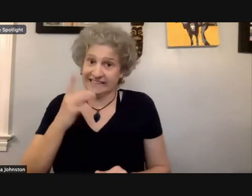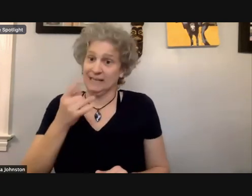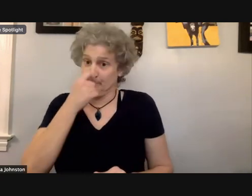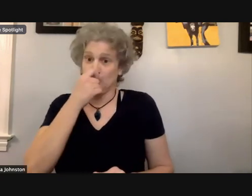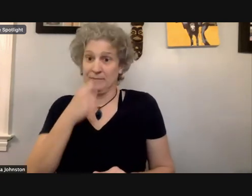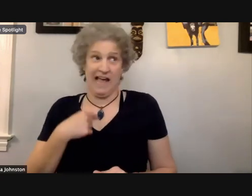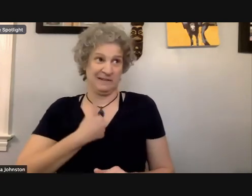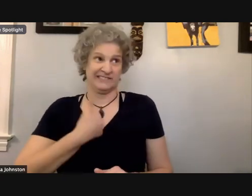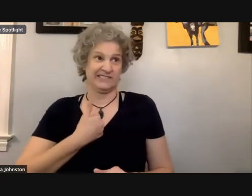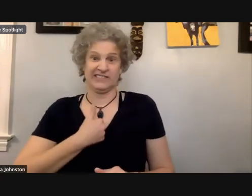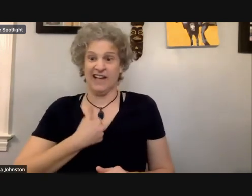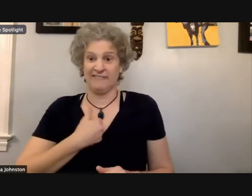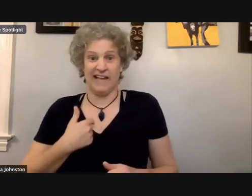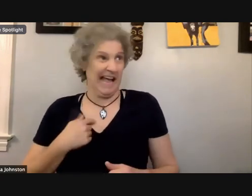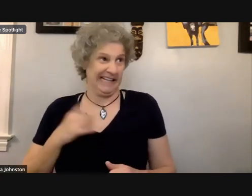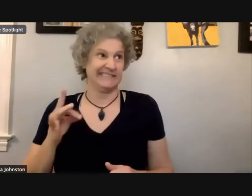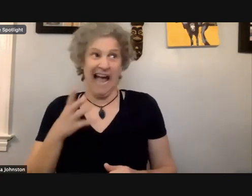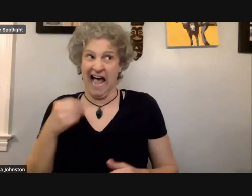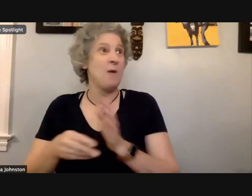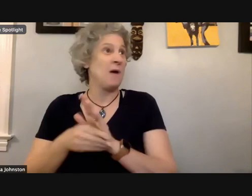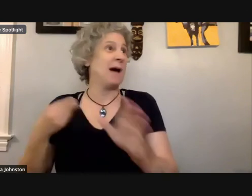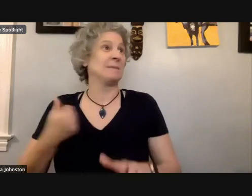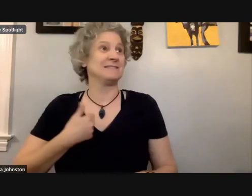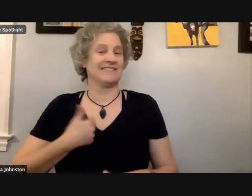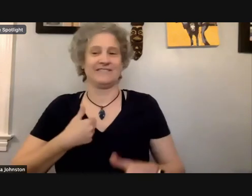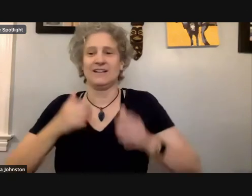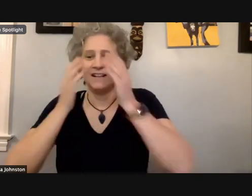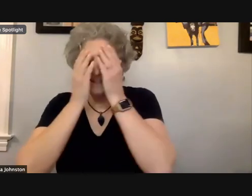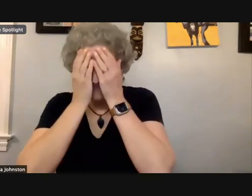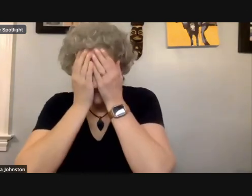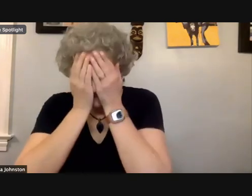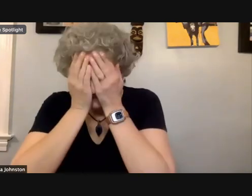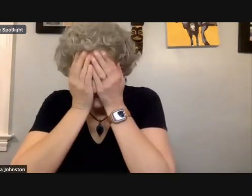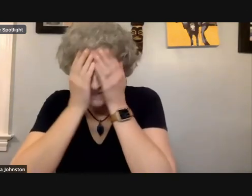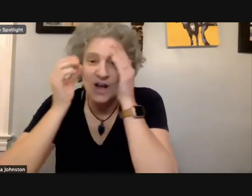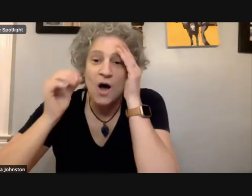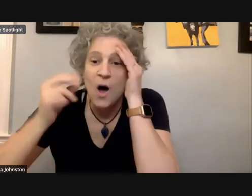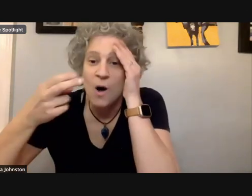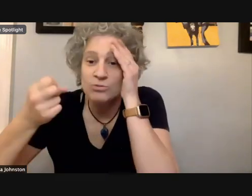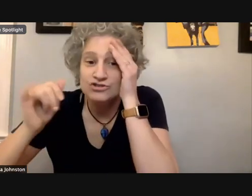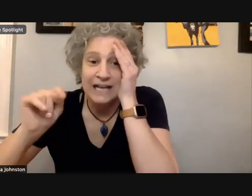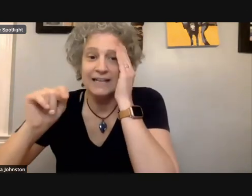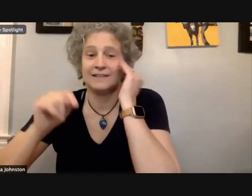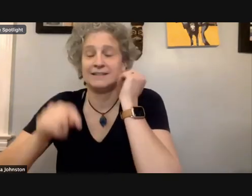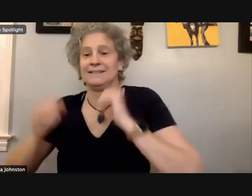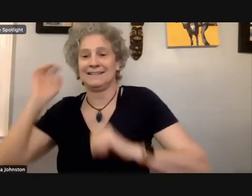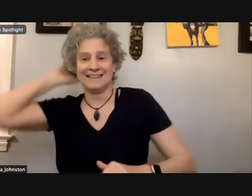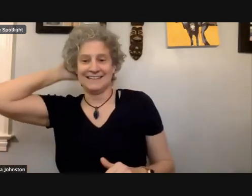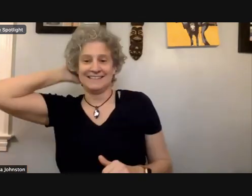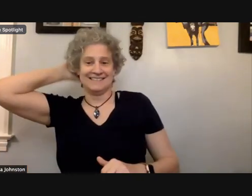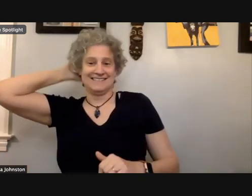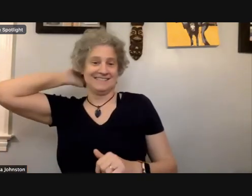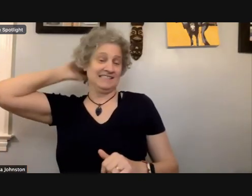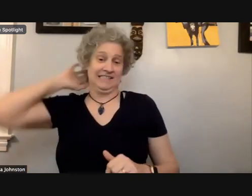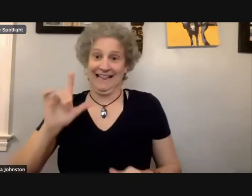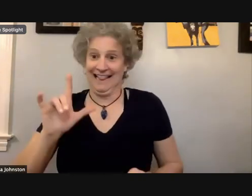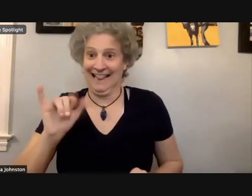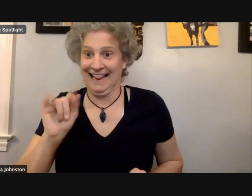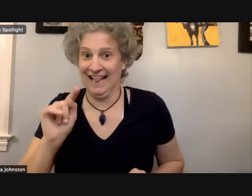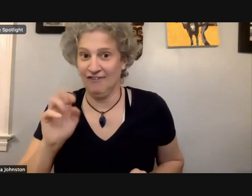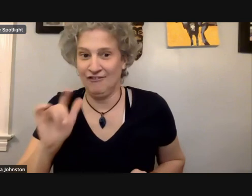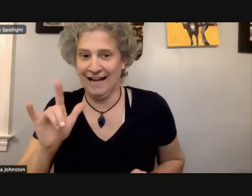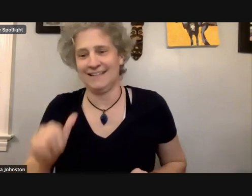cute. It's almost like potty. Like, did you go poo poo? And kids go, oh, yeah, I did. And, then it's way too much information. Like, oh, I